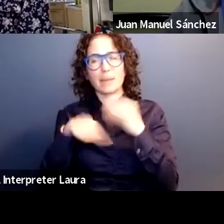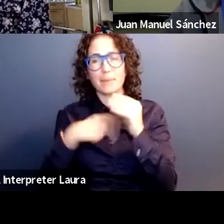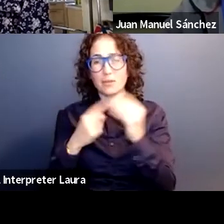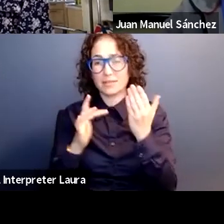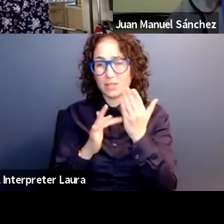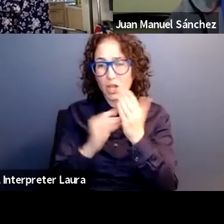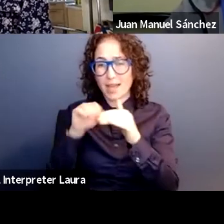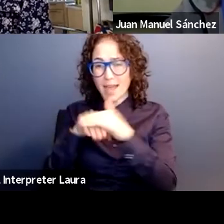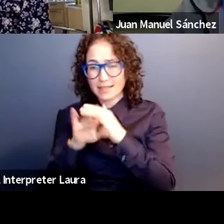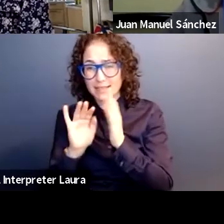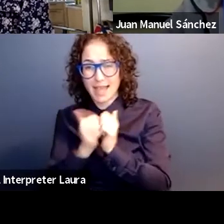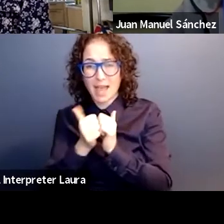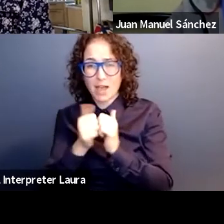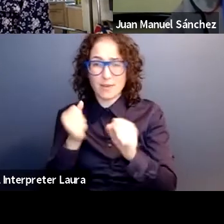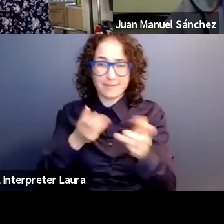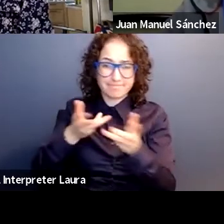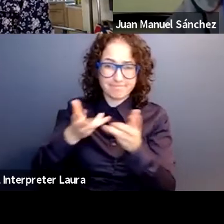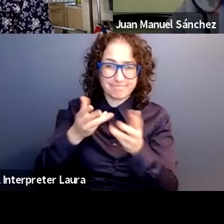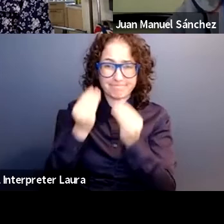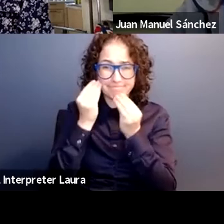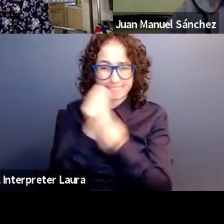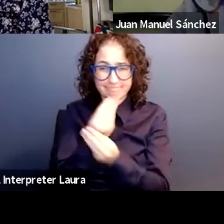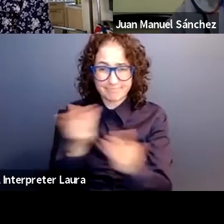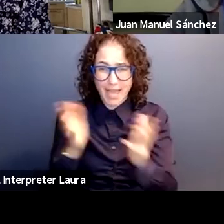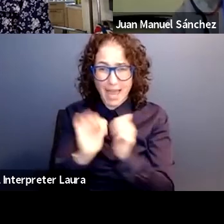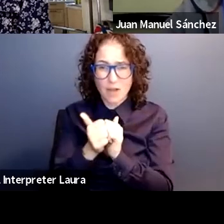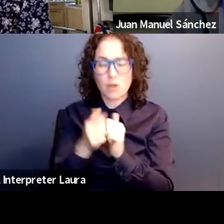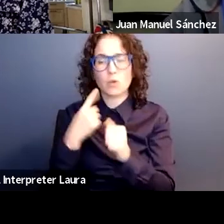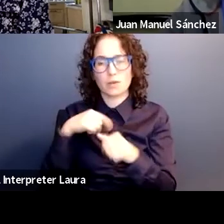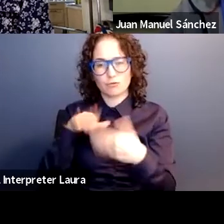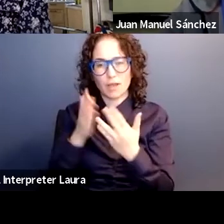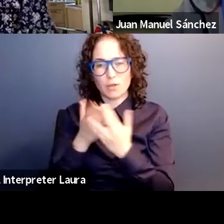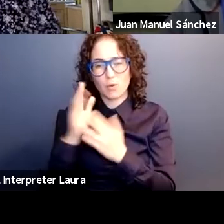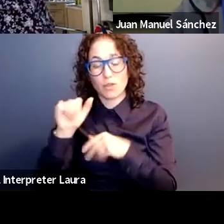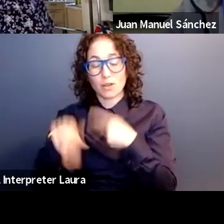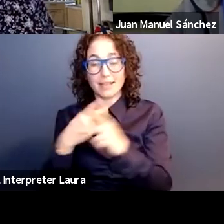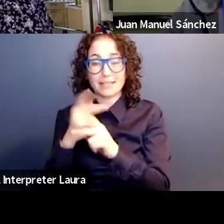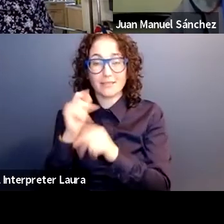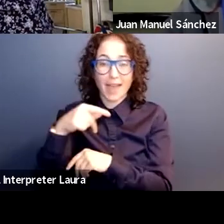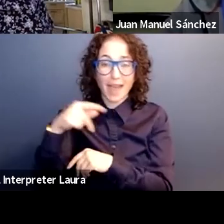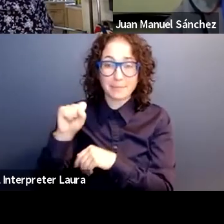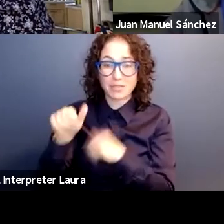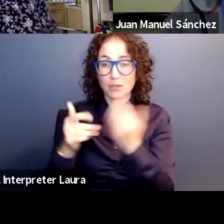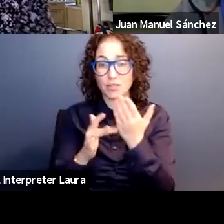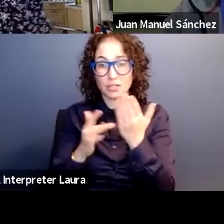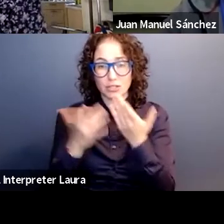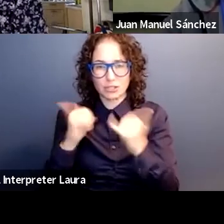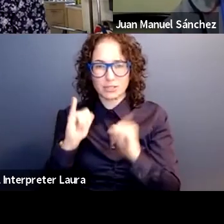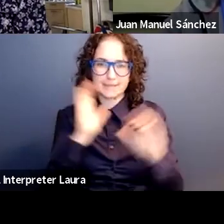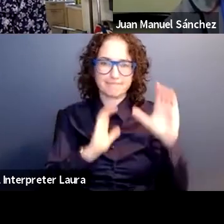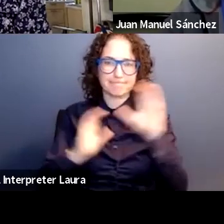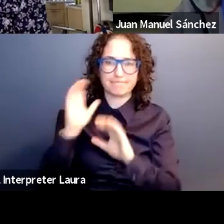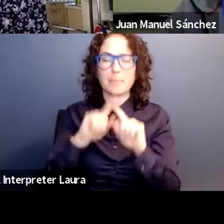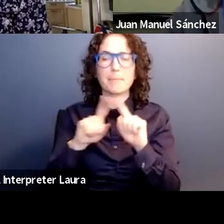access and how we can communicate information. And we've addressed this through other types of apps and other technology that we're still exploring, but it